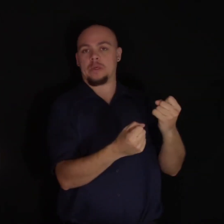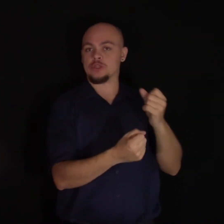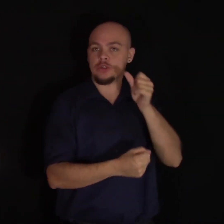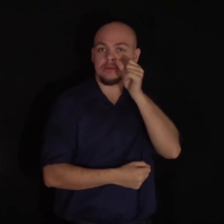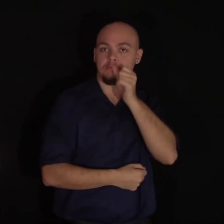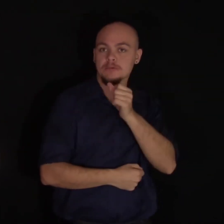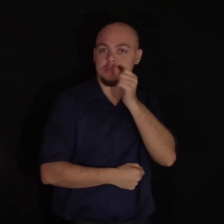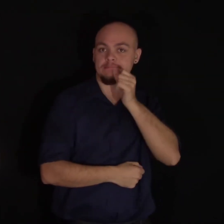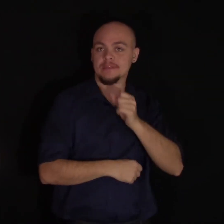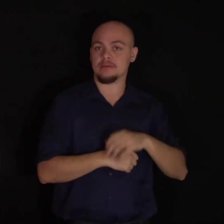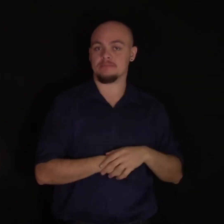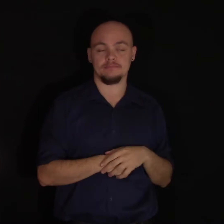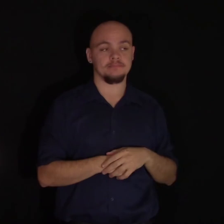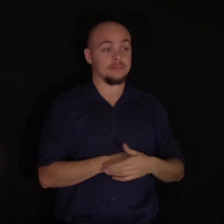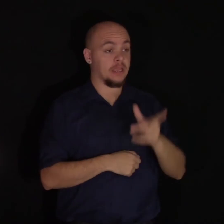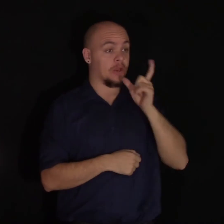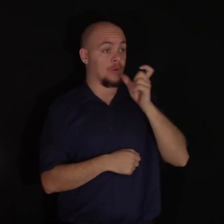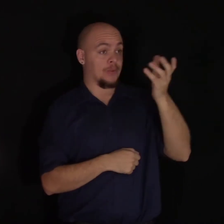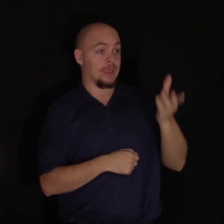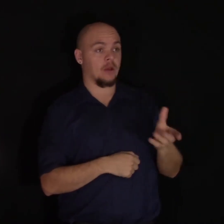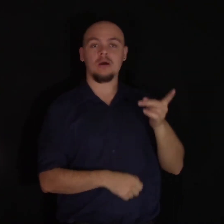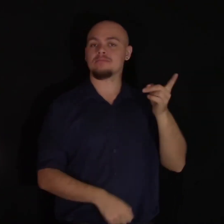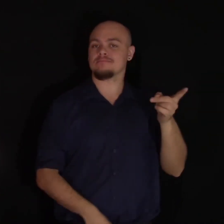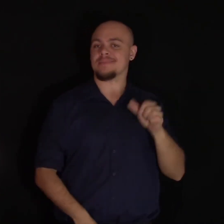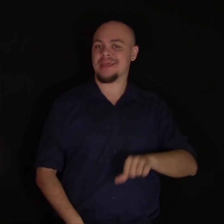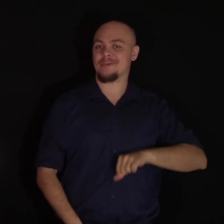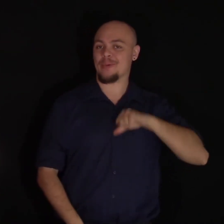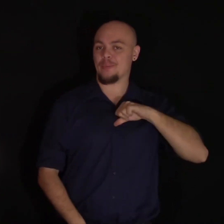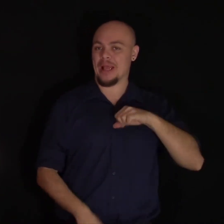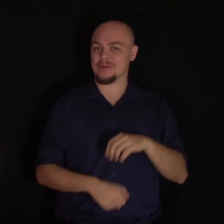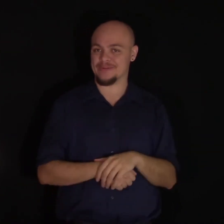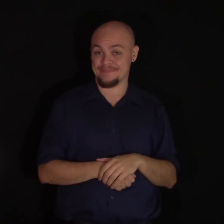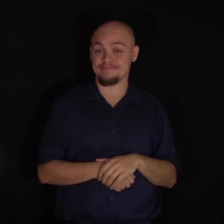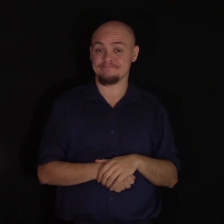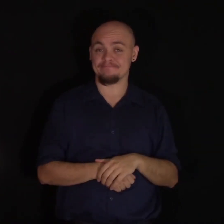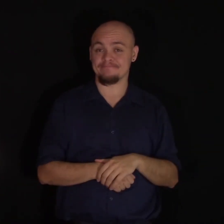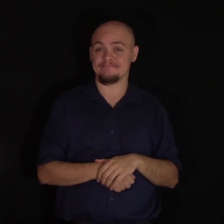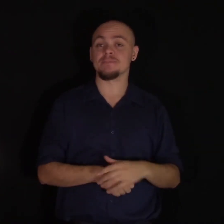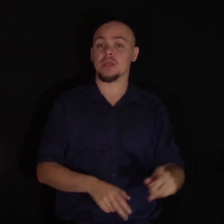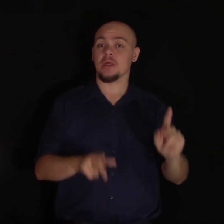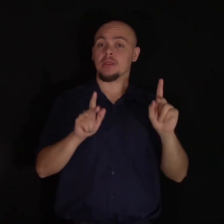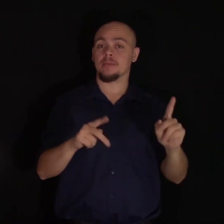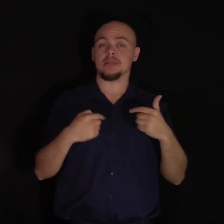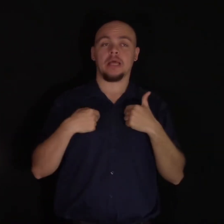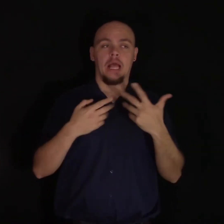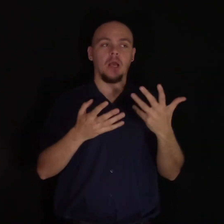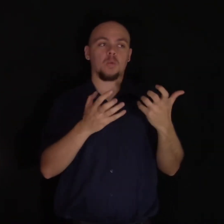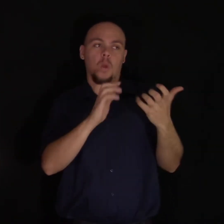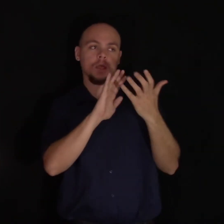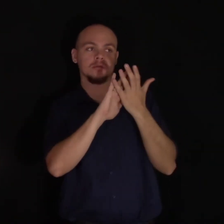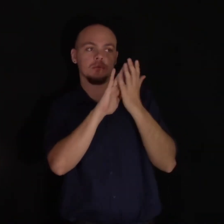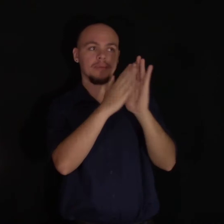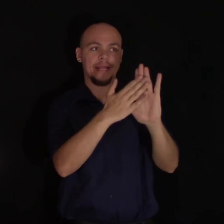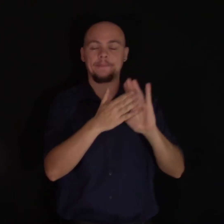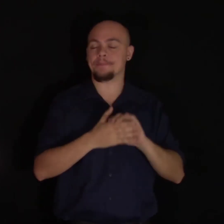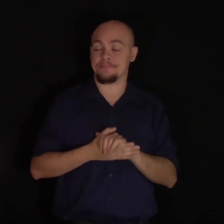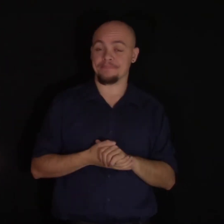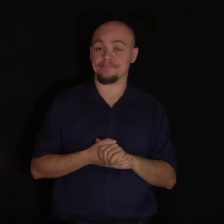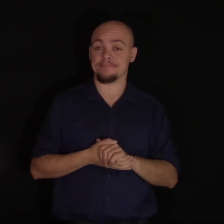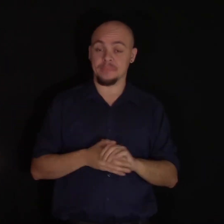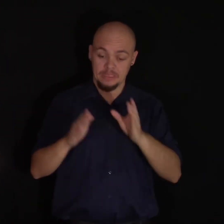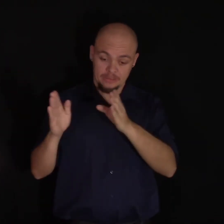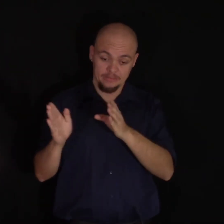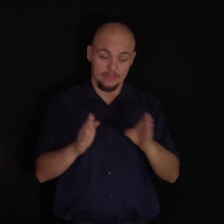and most of all, proud of who they were. They would be the kind of person that I aspired to be. Our plan was to share